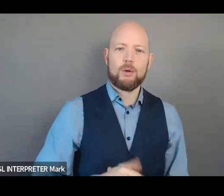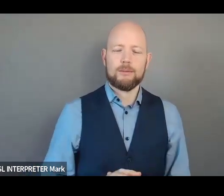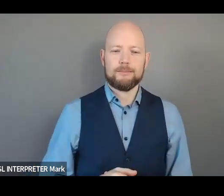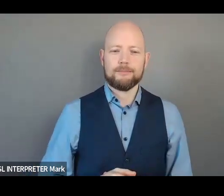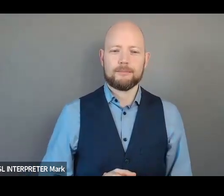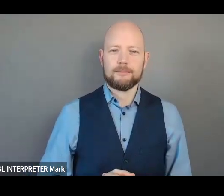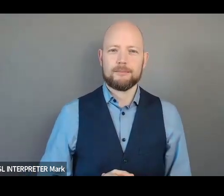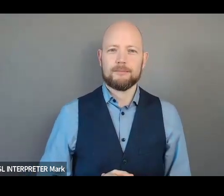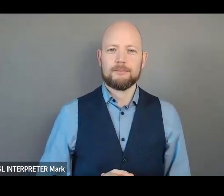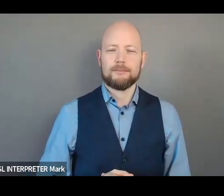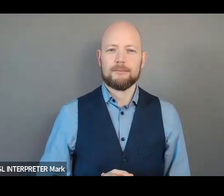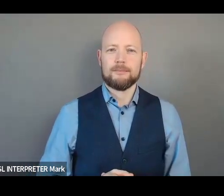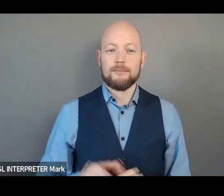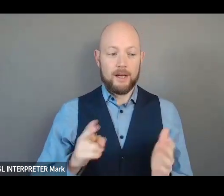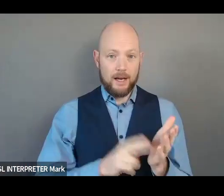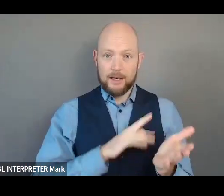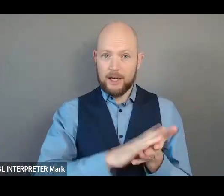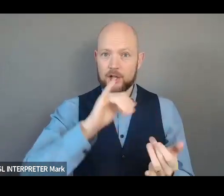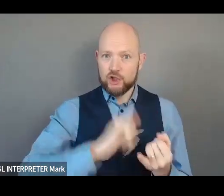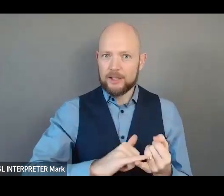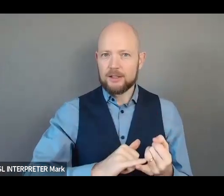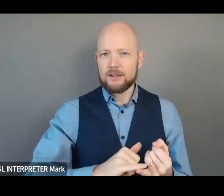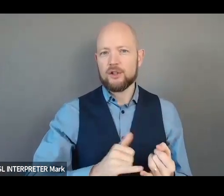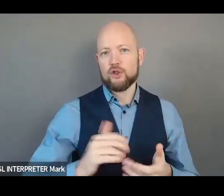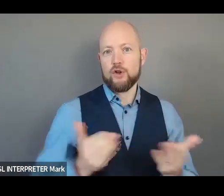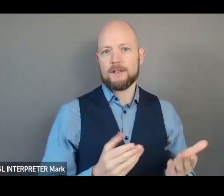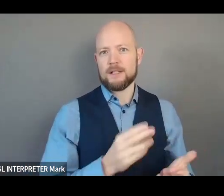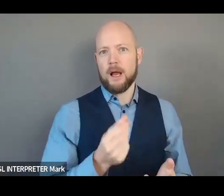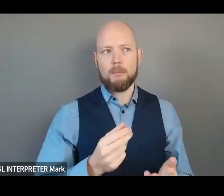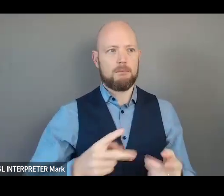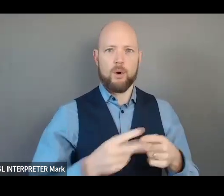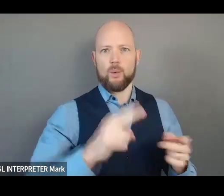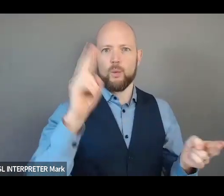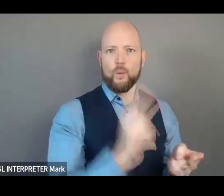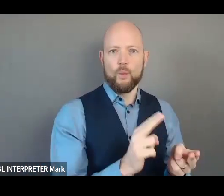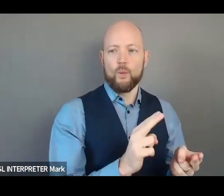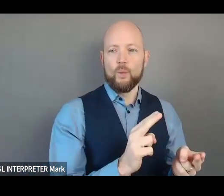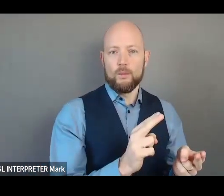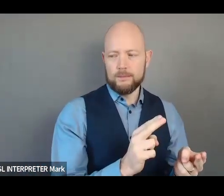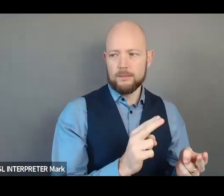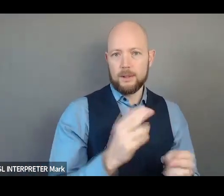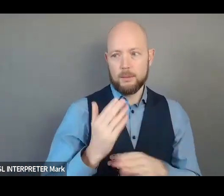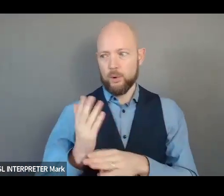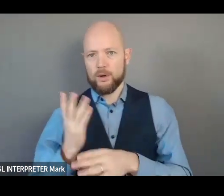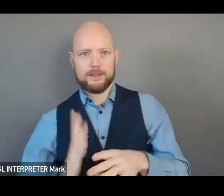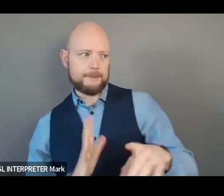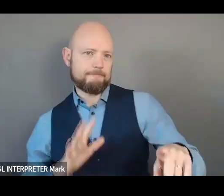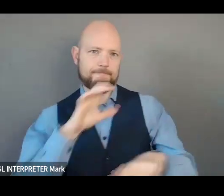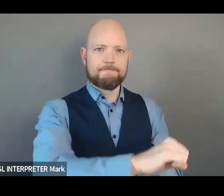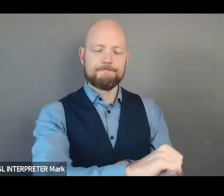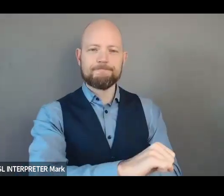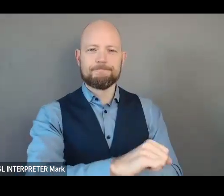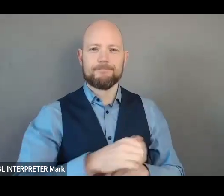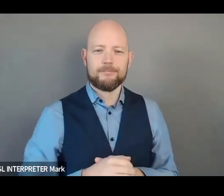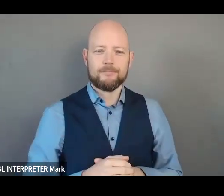NHS in the UK. They're providing occupational health assessments, they're providing these kind of trainings, etc. Quite often they don't follow up on that training. Has it been